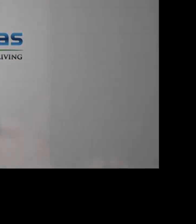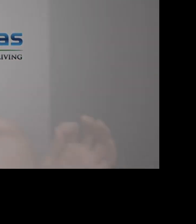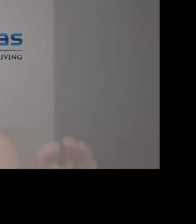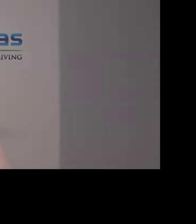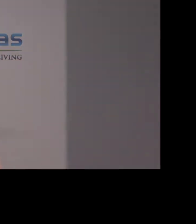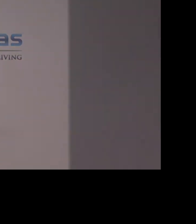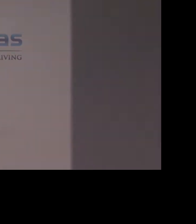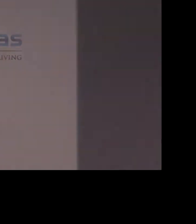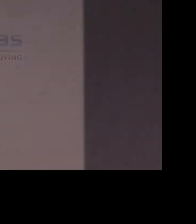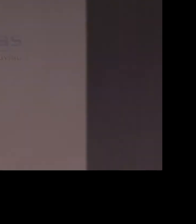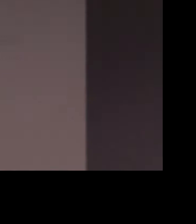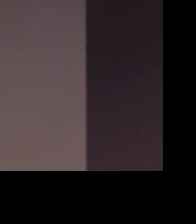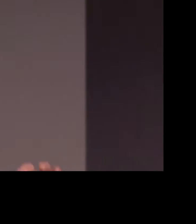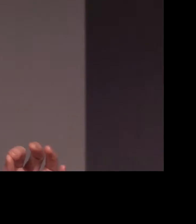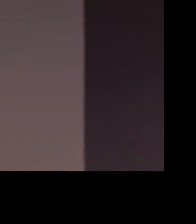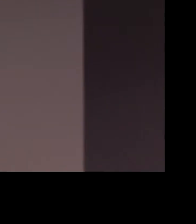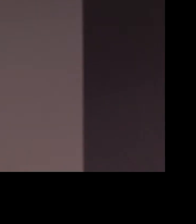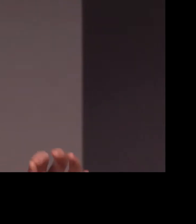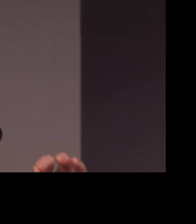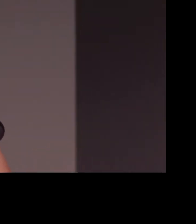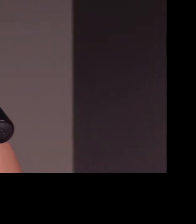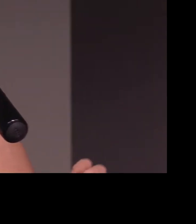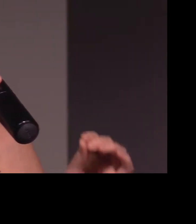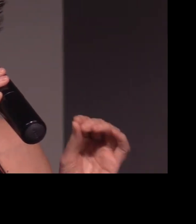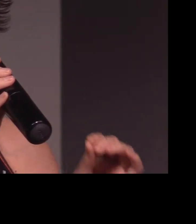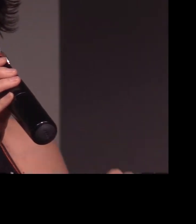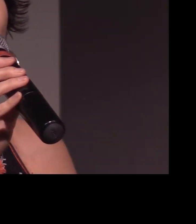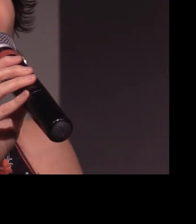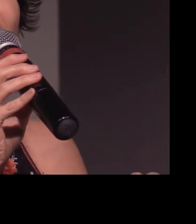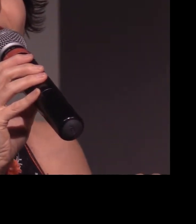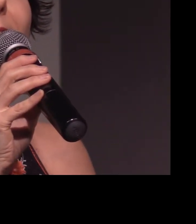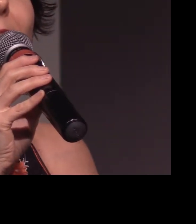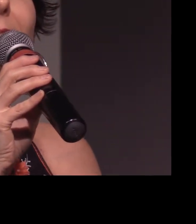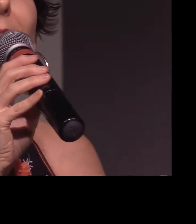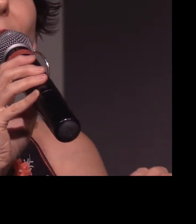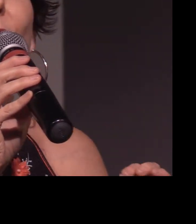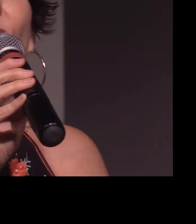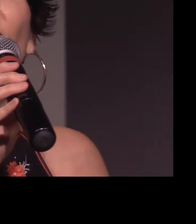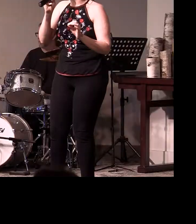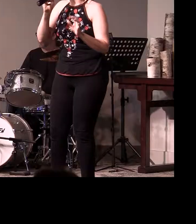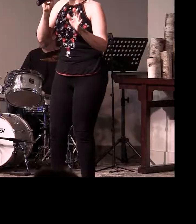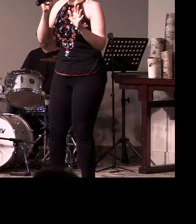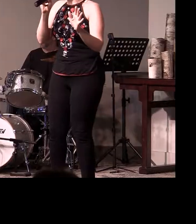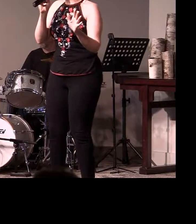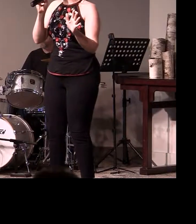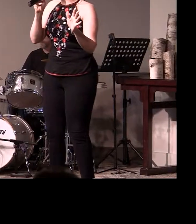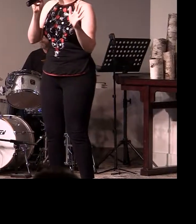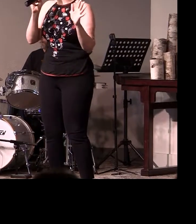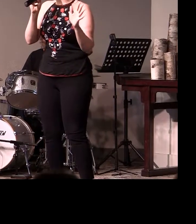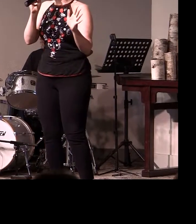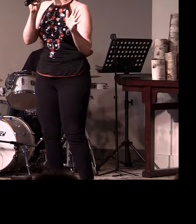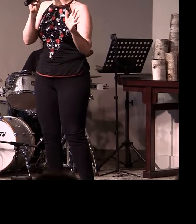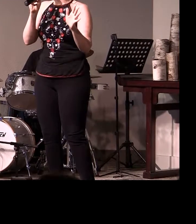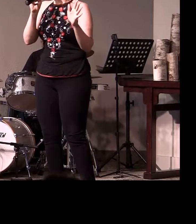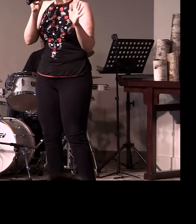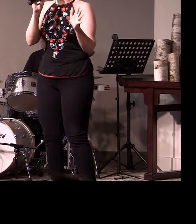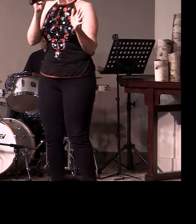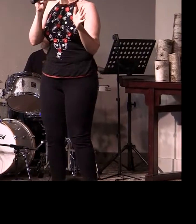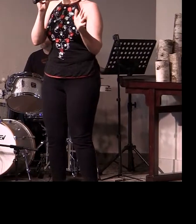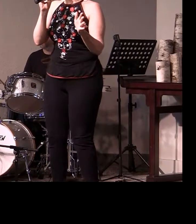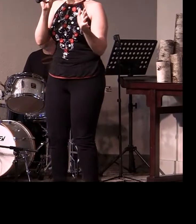I won't waste one more minute of my life. I won't